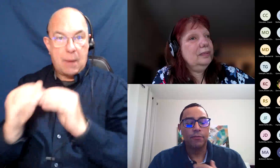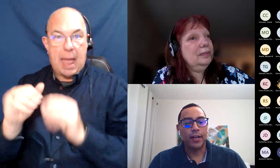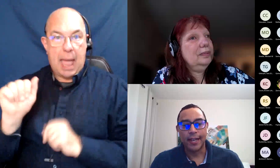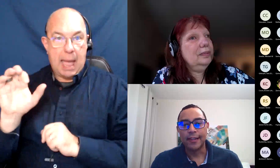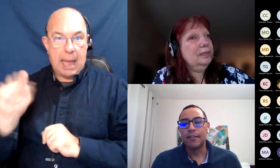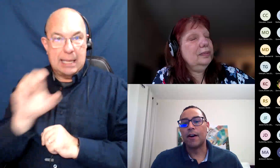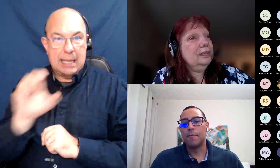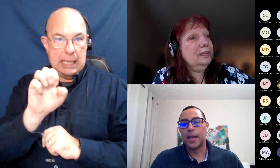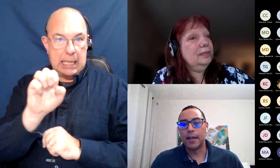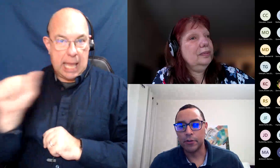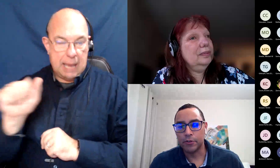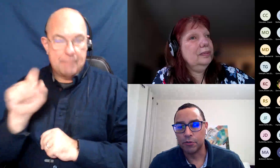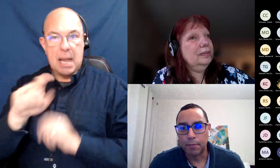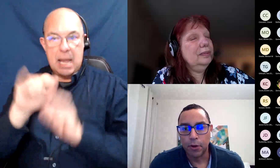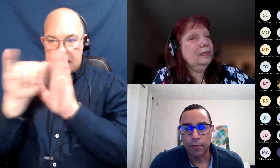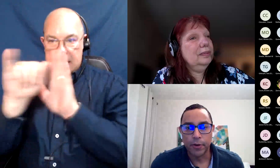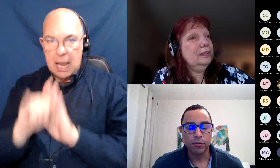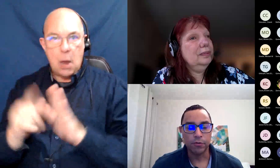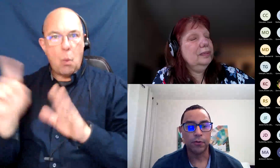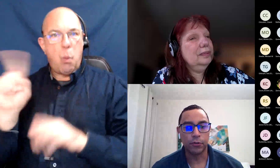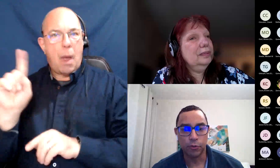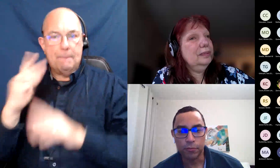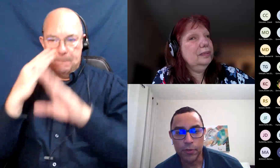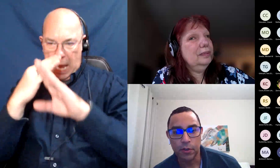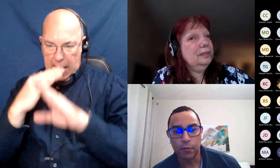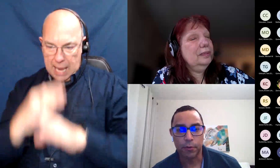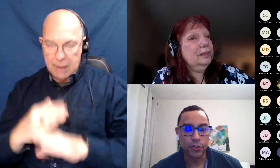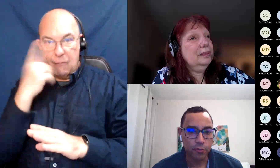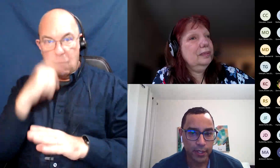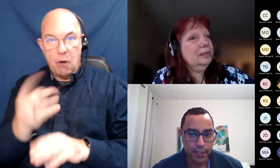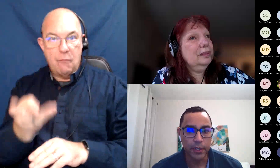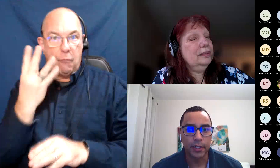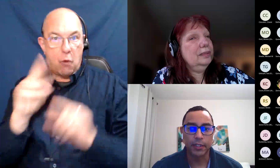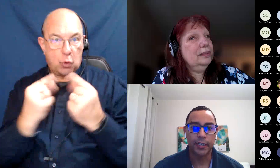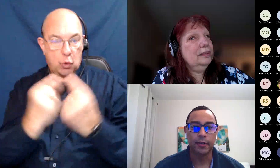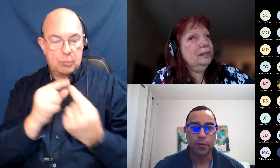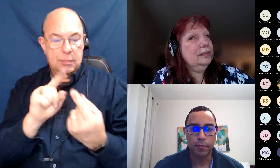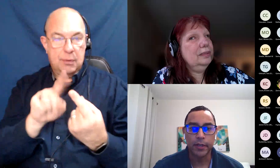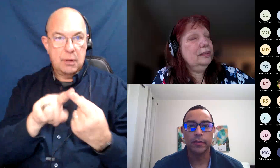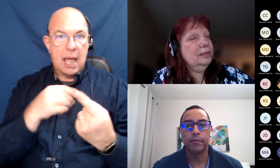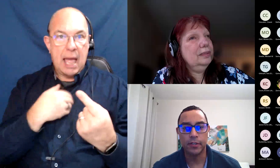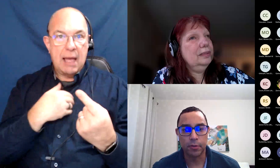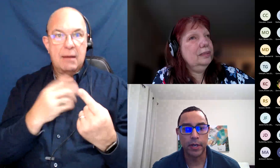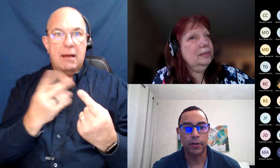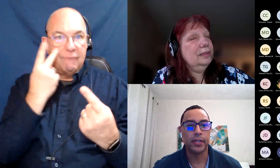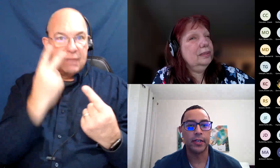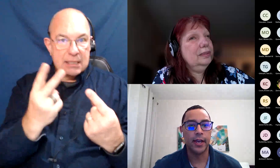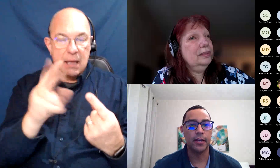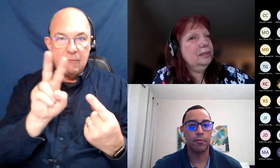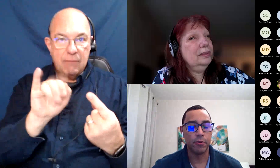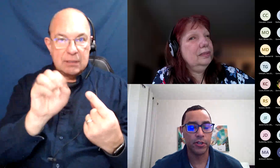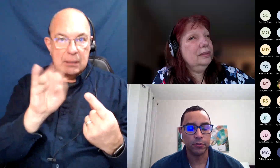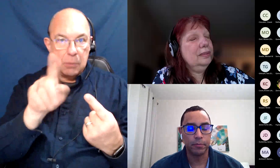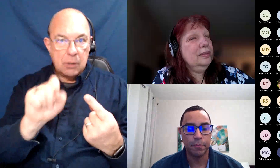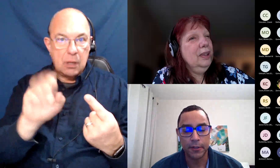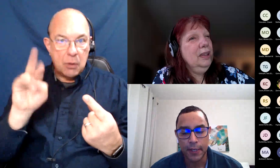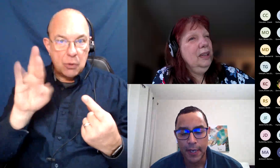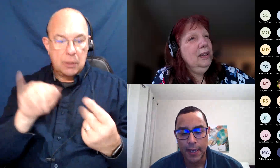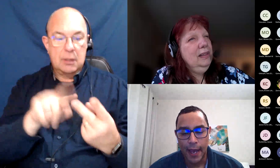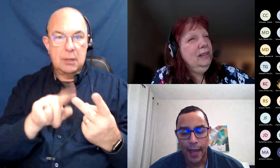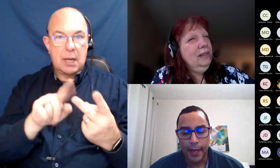we have to identify barriers to employment to 4 groups. So persons with disability, women, visible minority, and